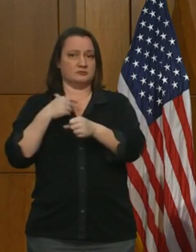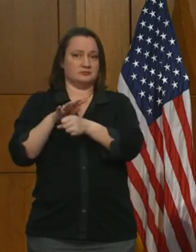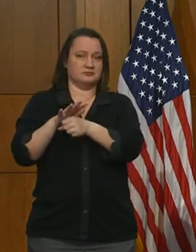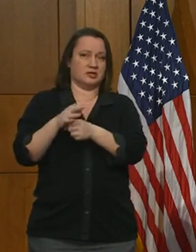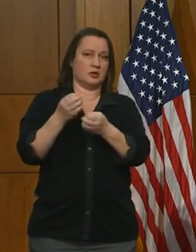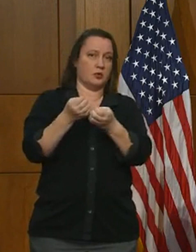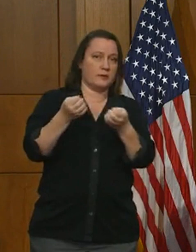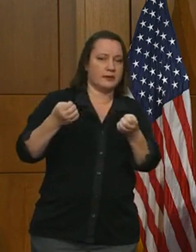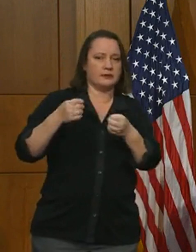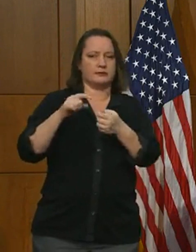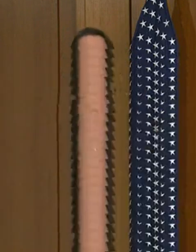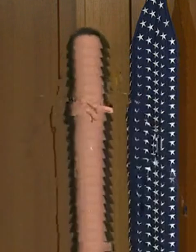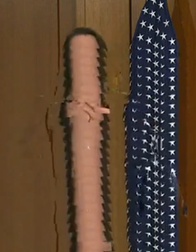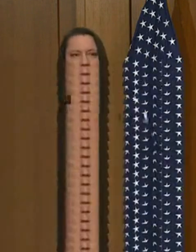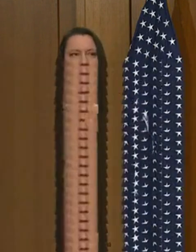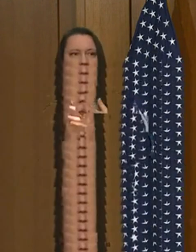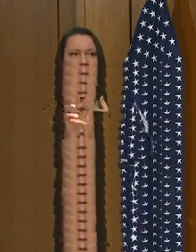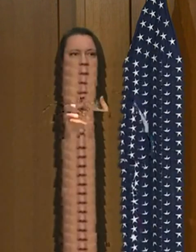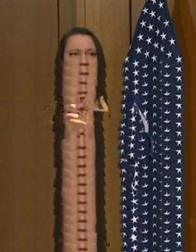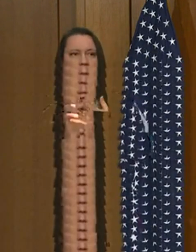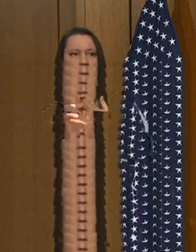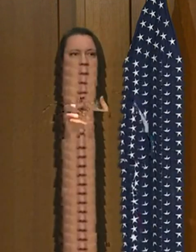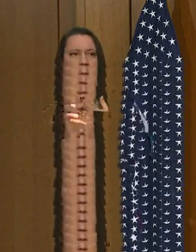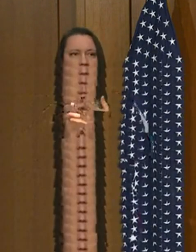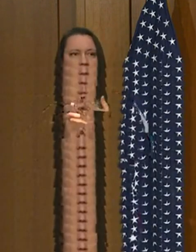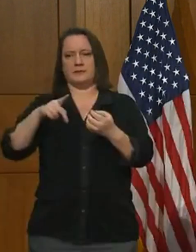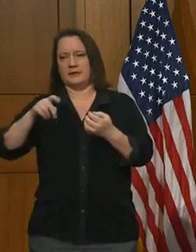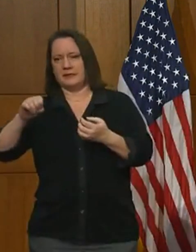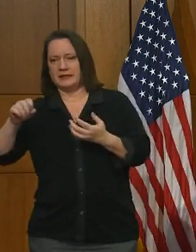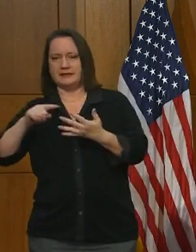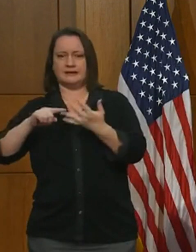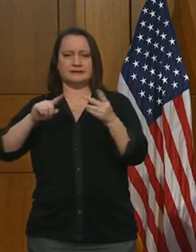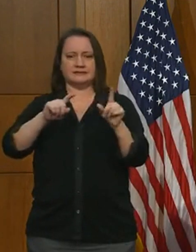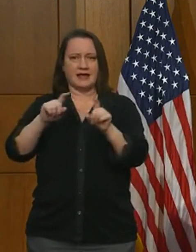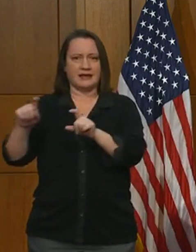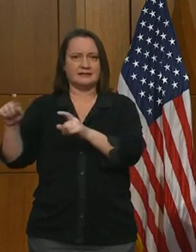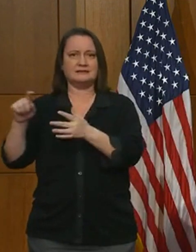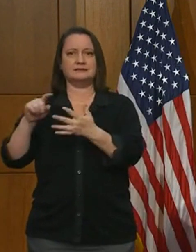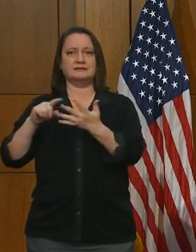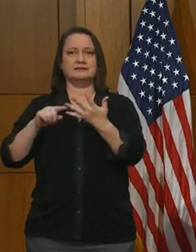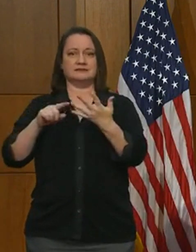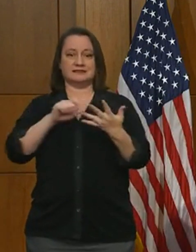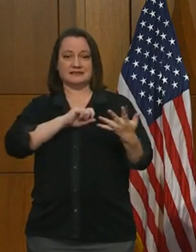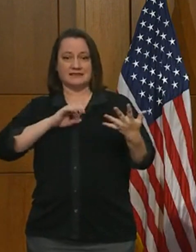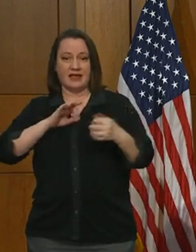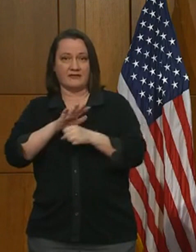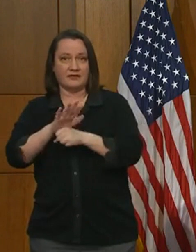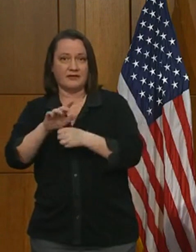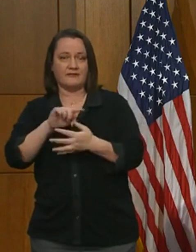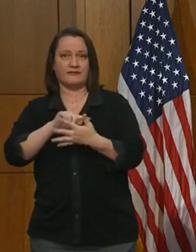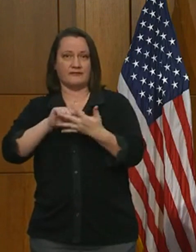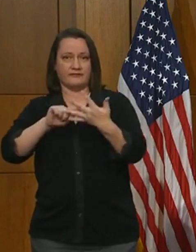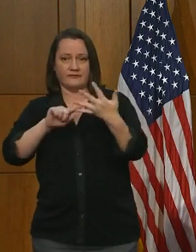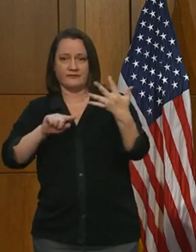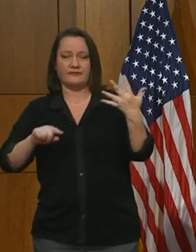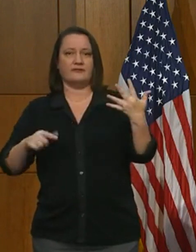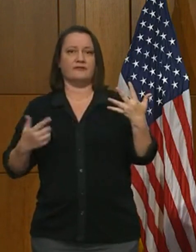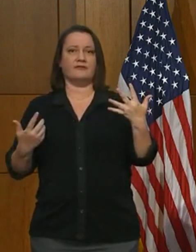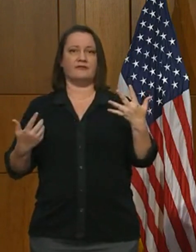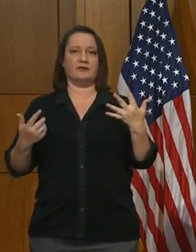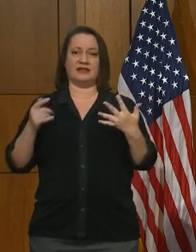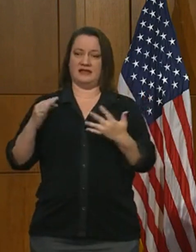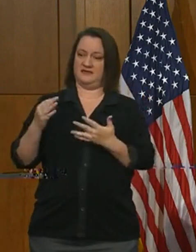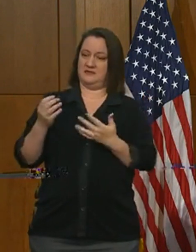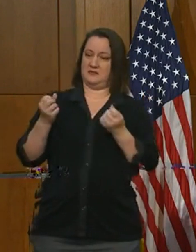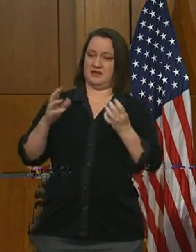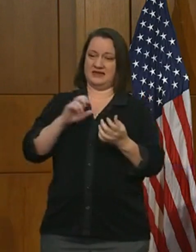equipment they need, but when you talk about equipment and PPE and testing, they also need staffing. If a certain amount of the staff gets